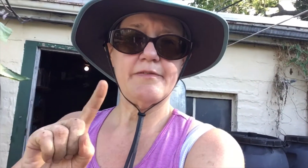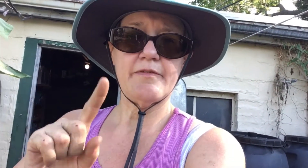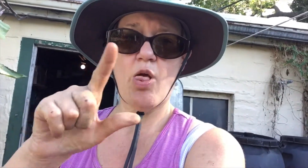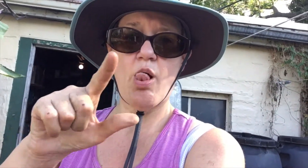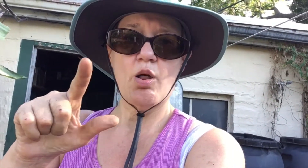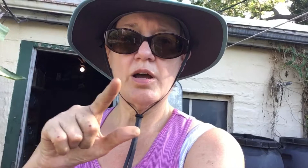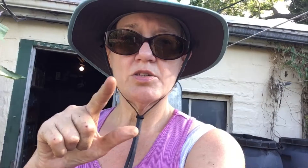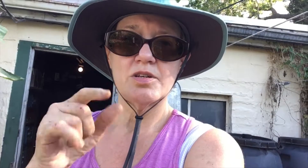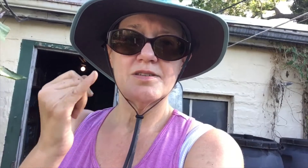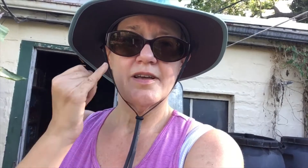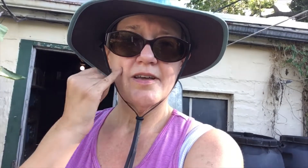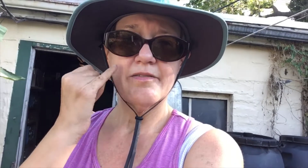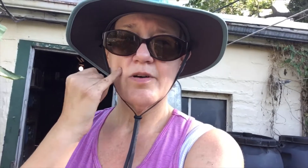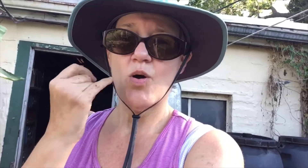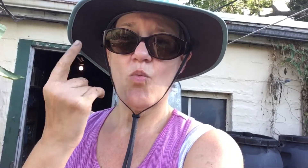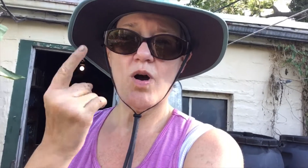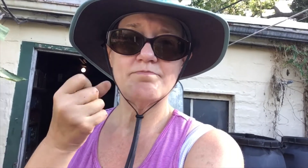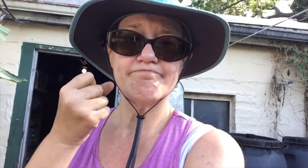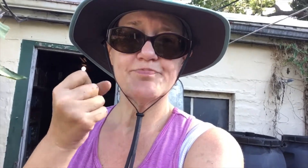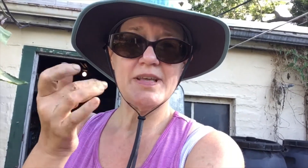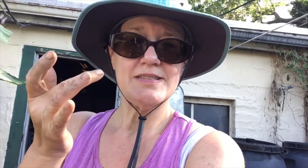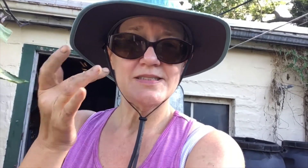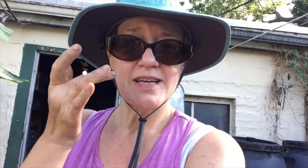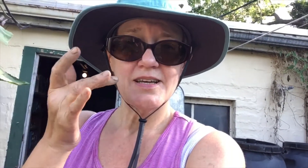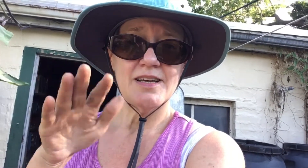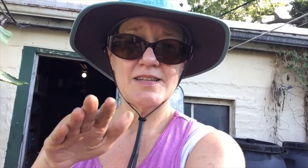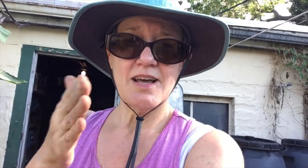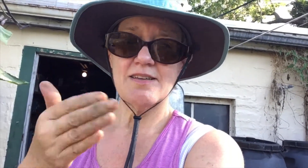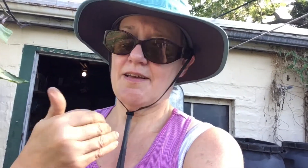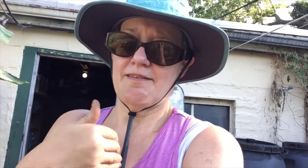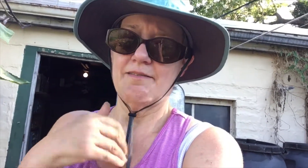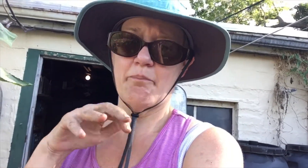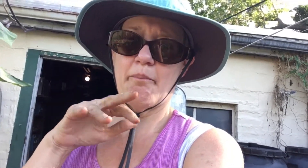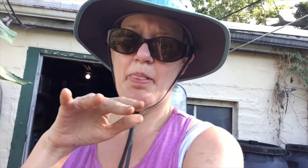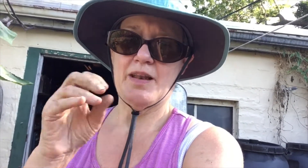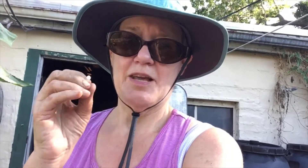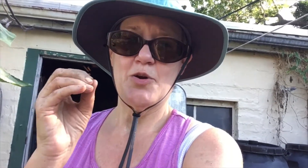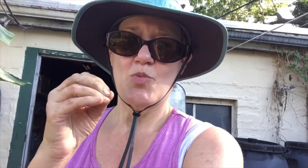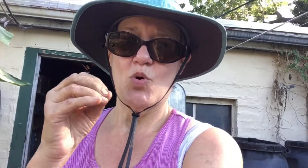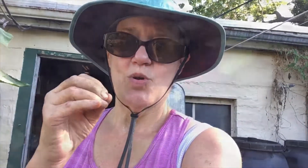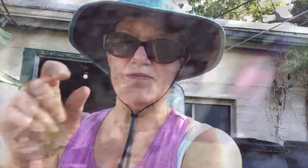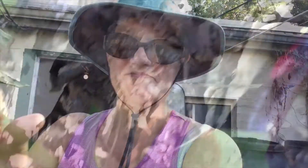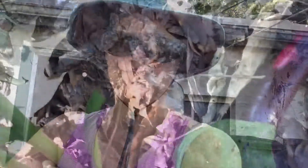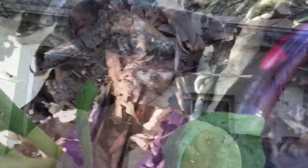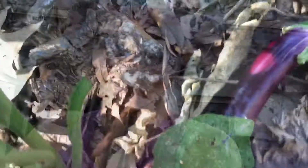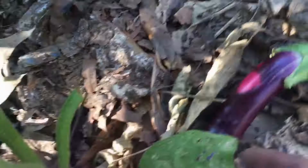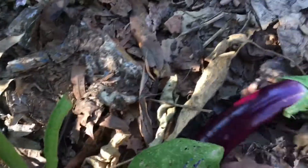various locations of the garden. So if something fails, then I have plenty more other